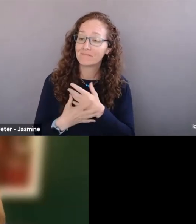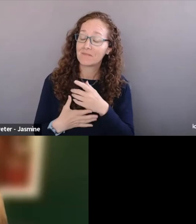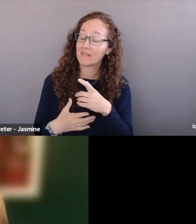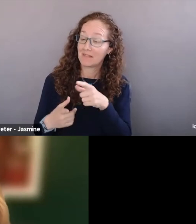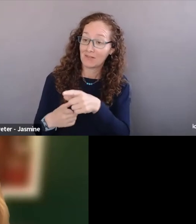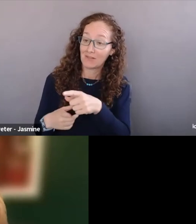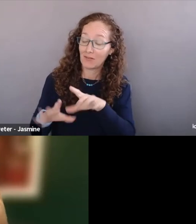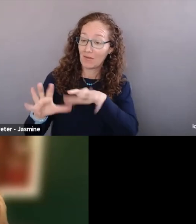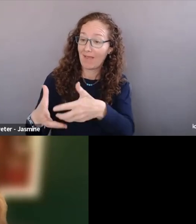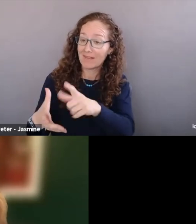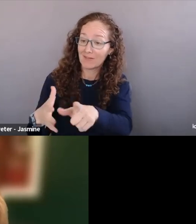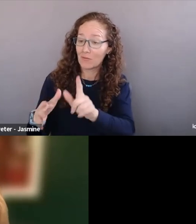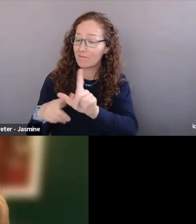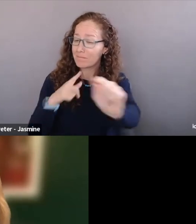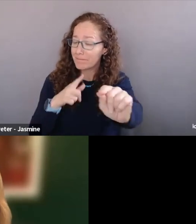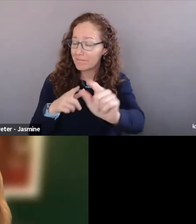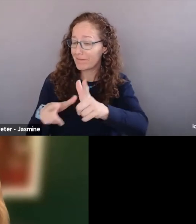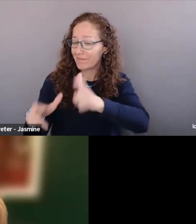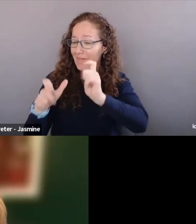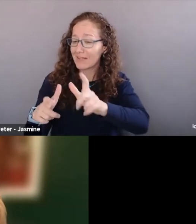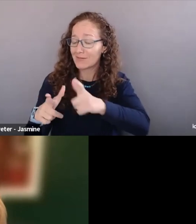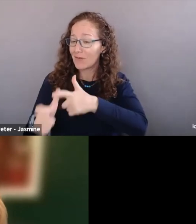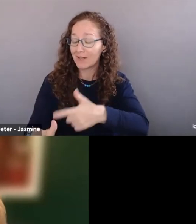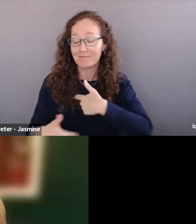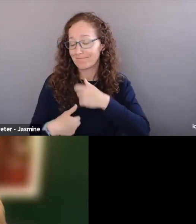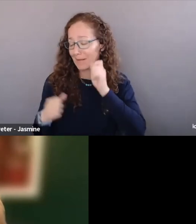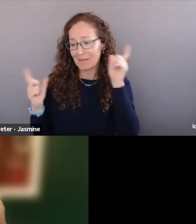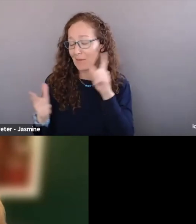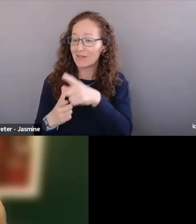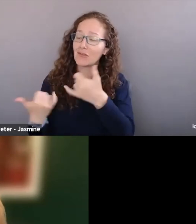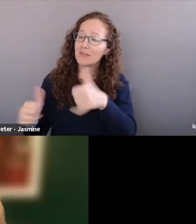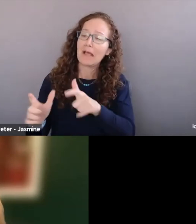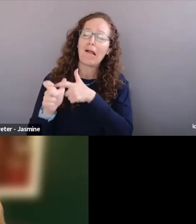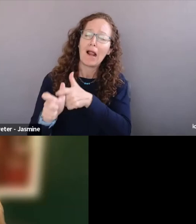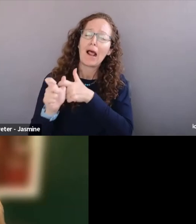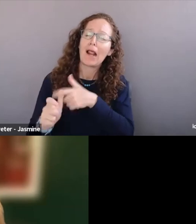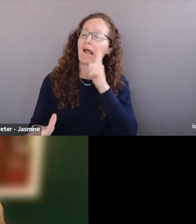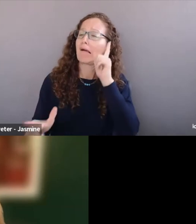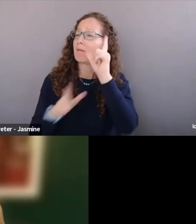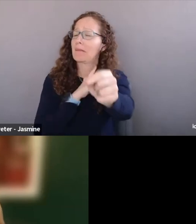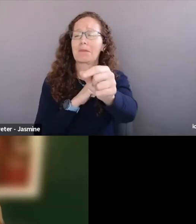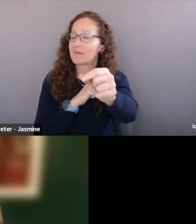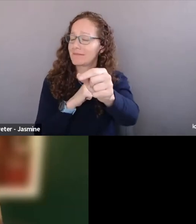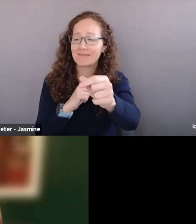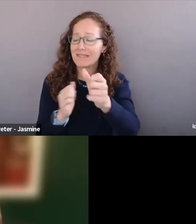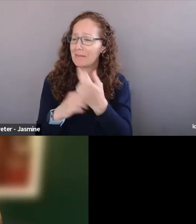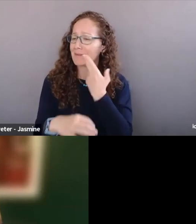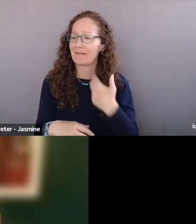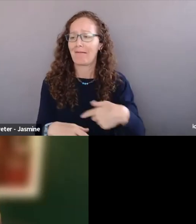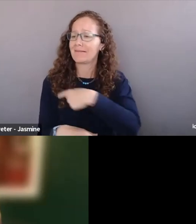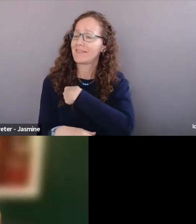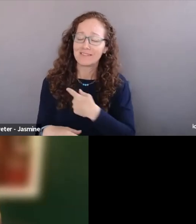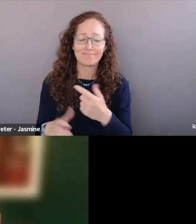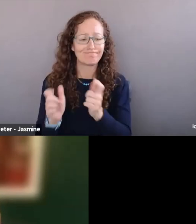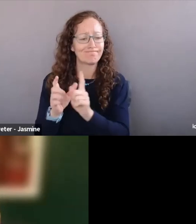means. You're still running so fast and ahead of us all. Oh, no, it's so good to see you, Laura. The